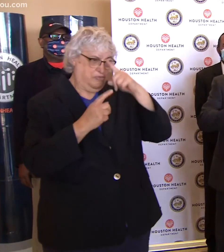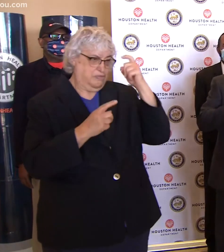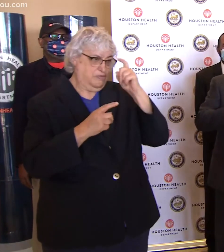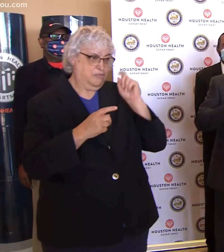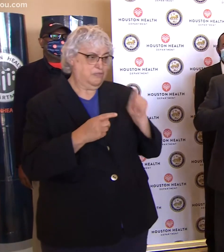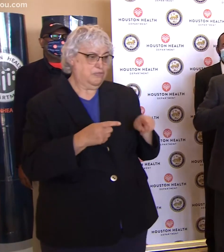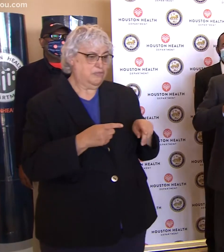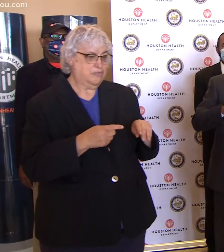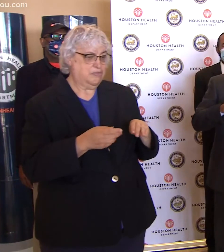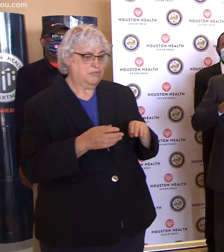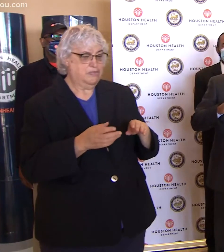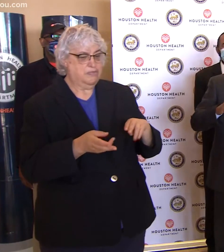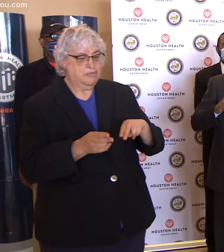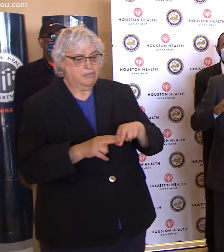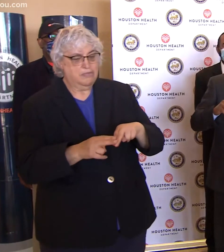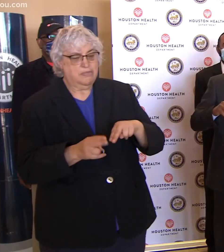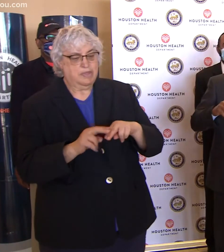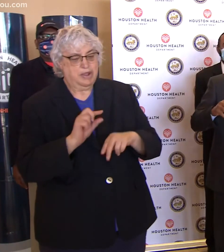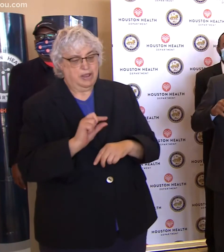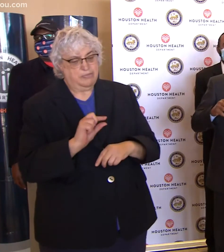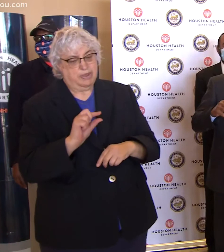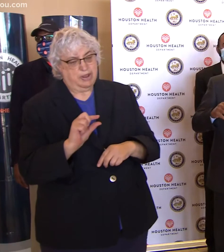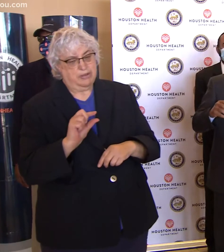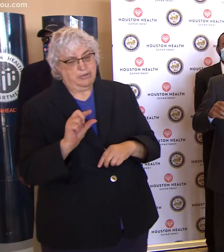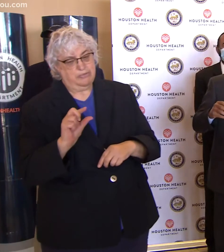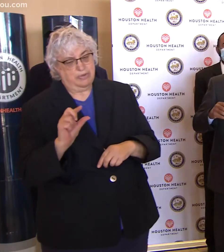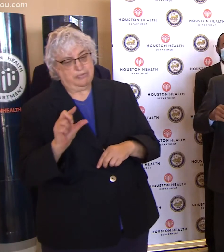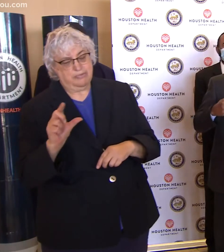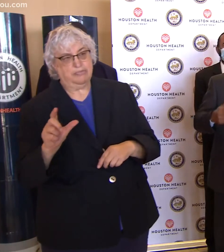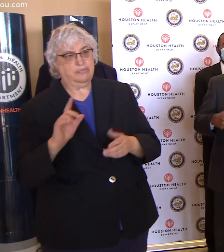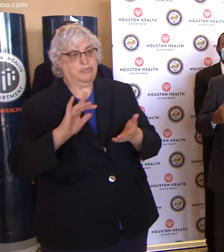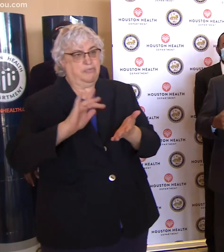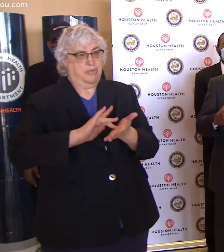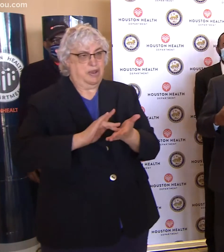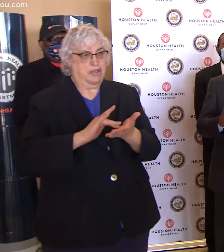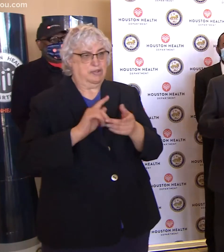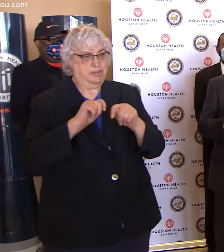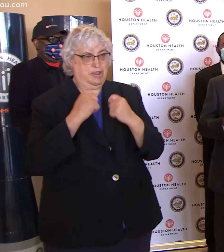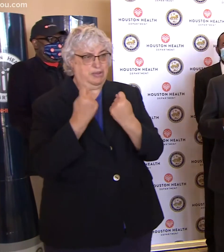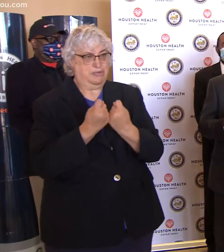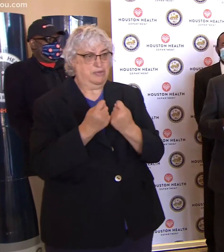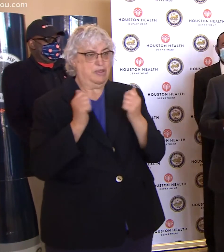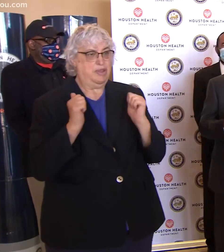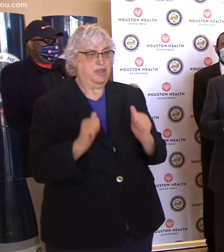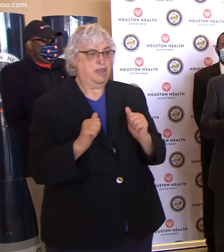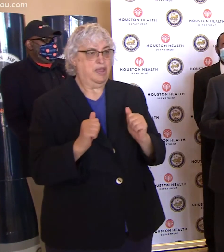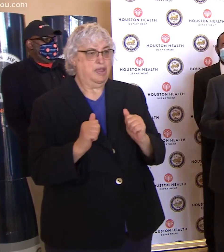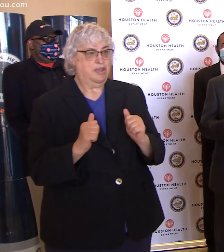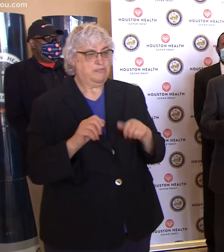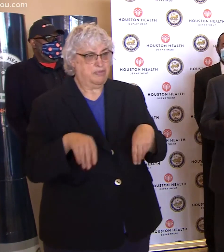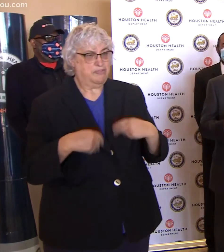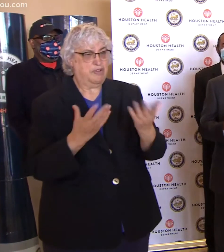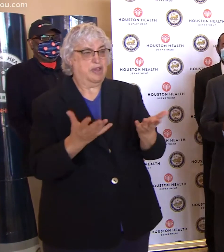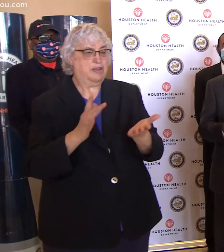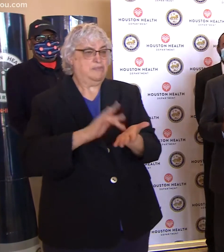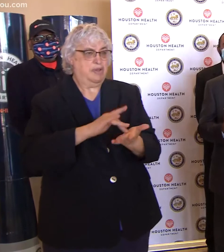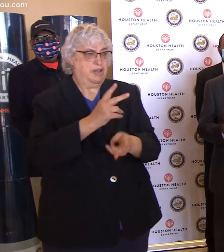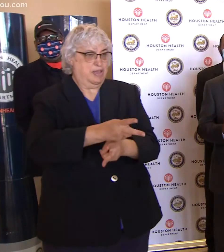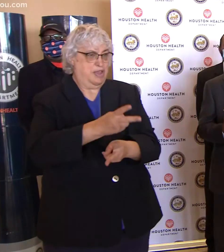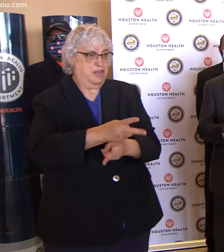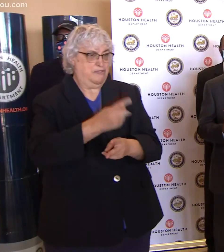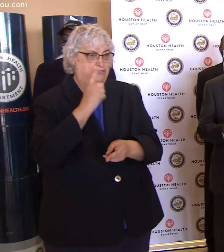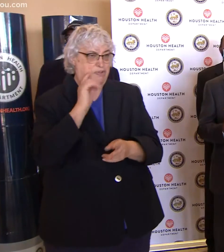they've been rising gradually, which gives our medical team a better opportunity to try to provide medical care